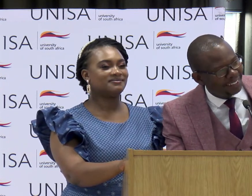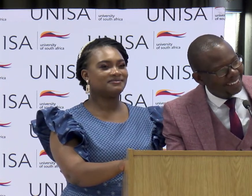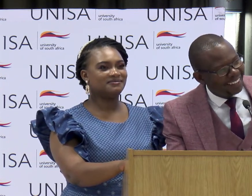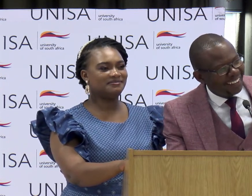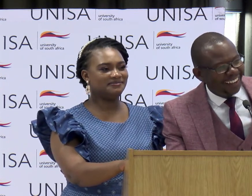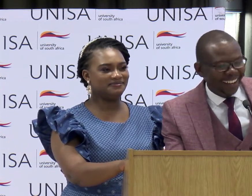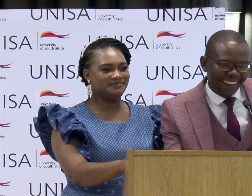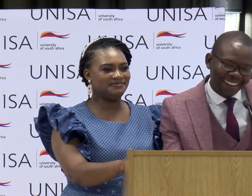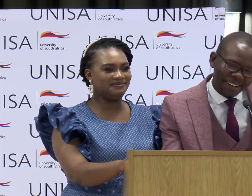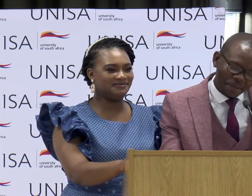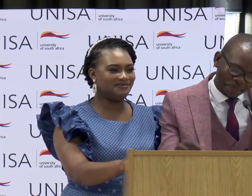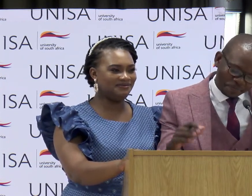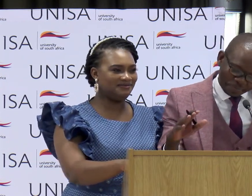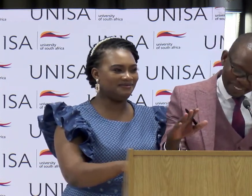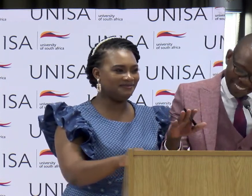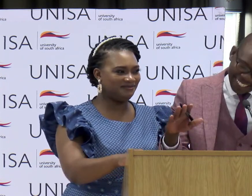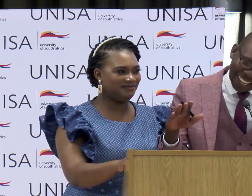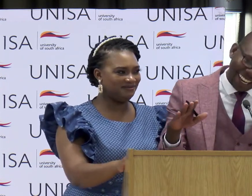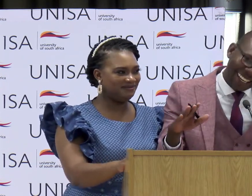Cape.